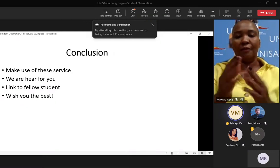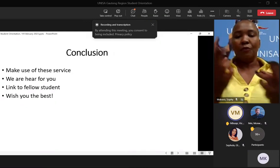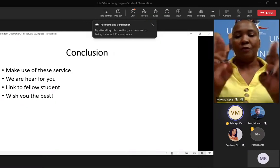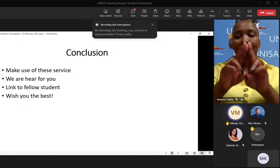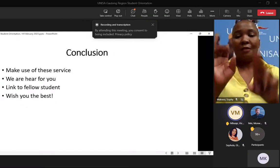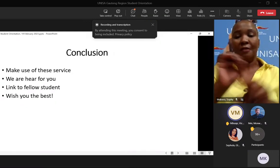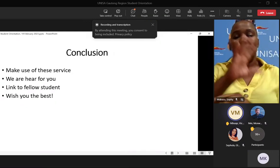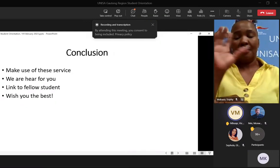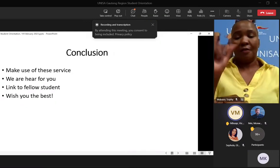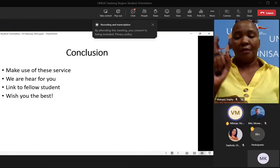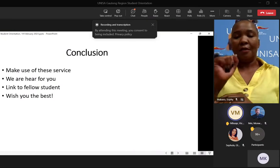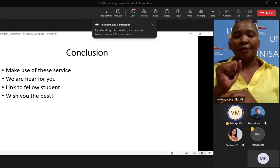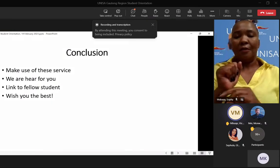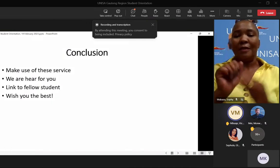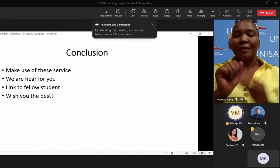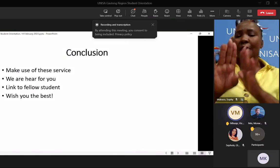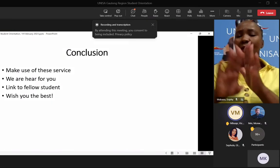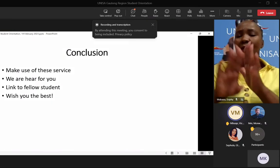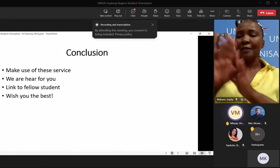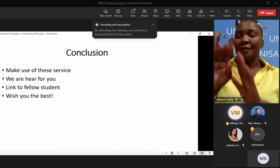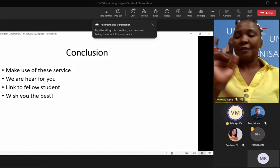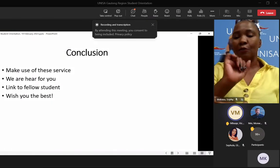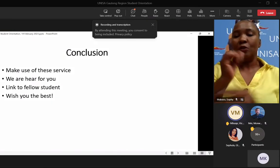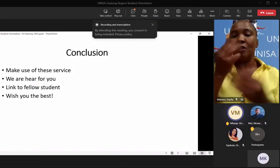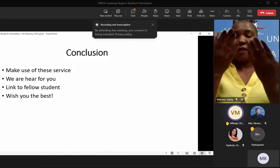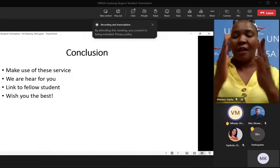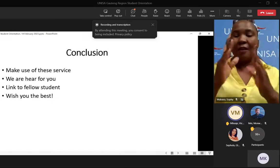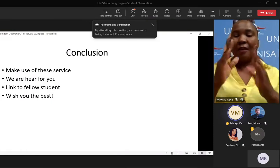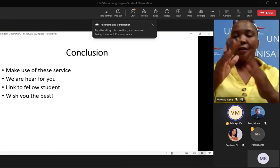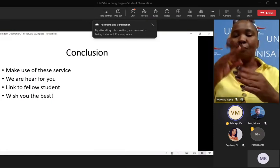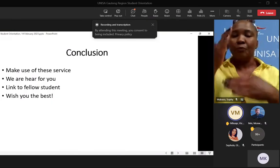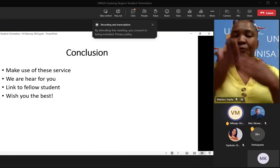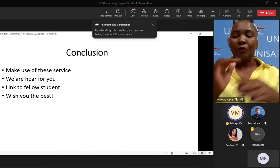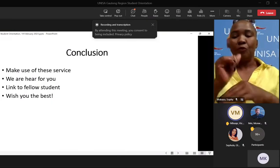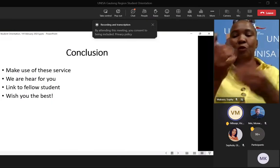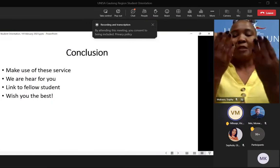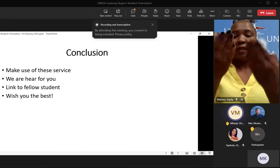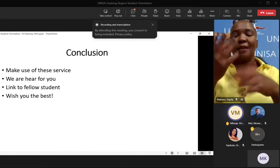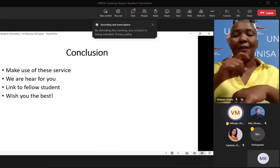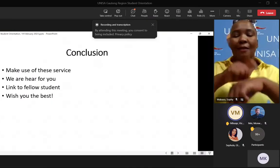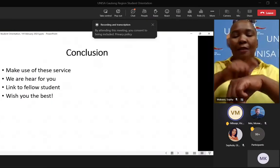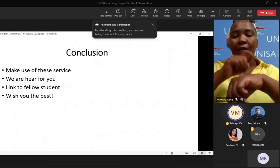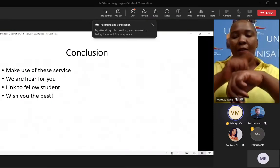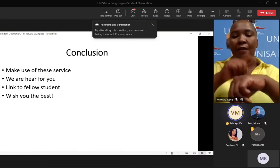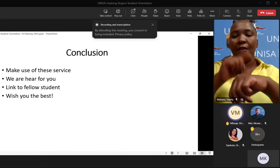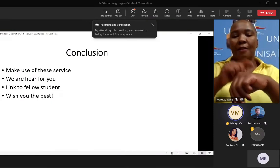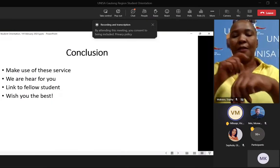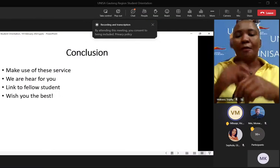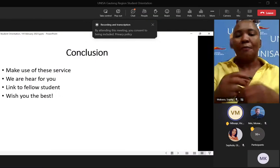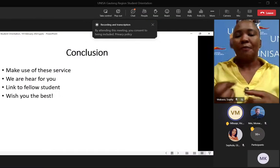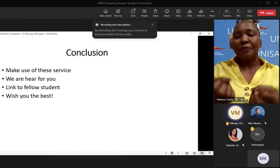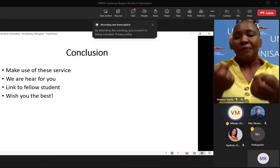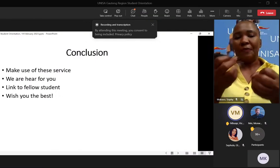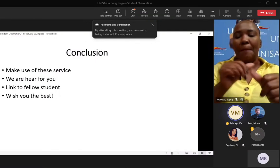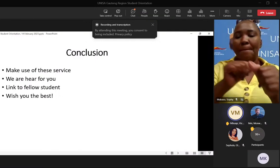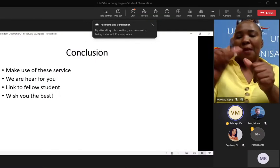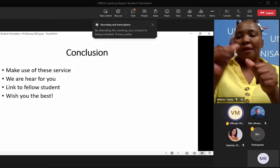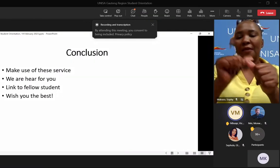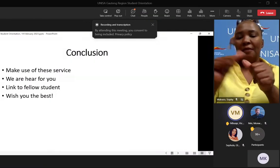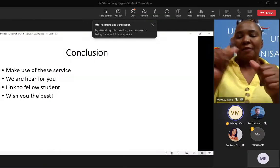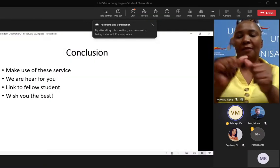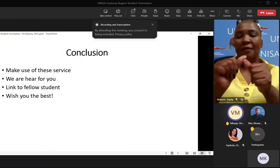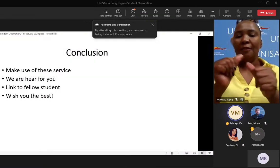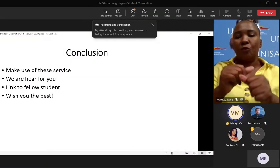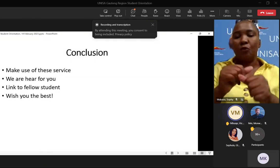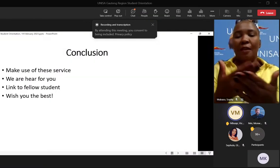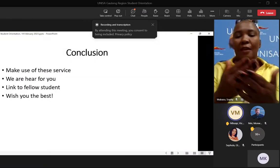success in your studies that you're going to complete your studies in record time and the present unisa as best as you can thank you very